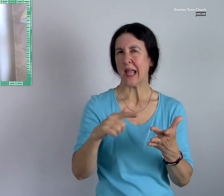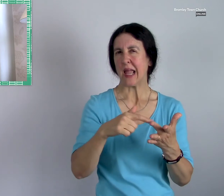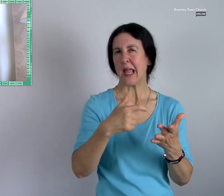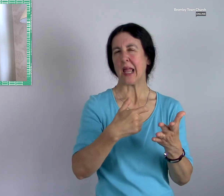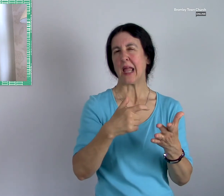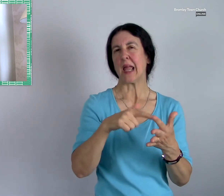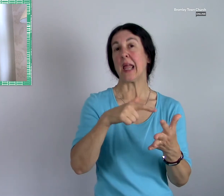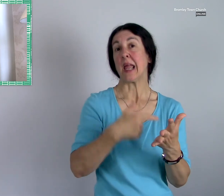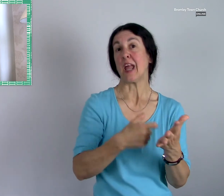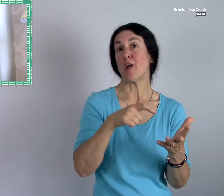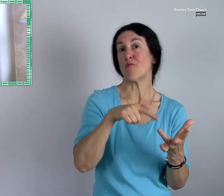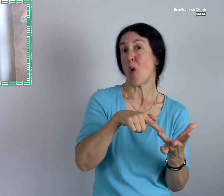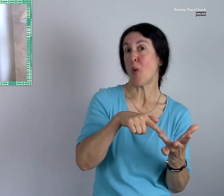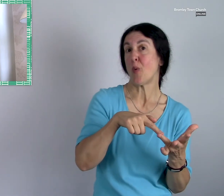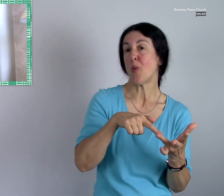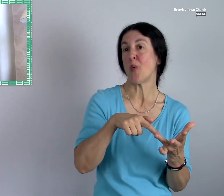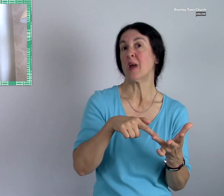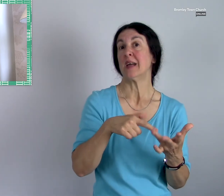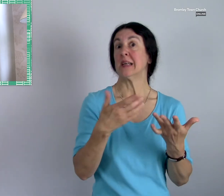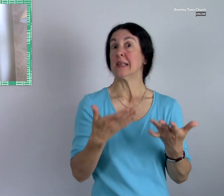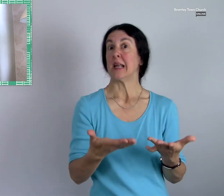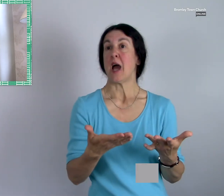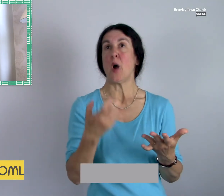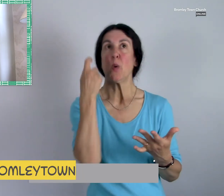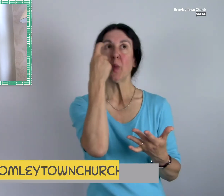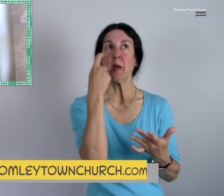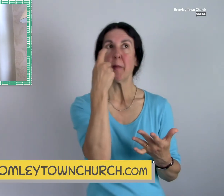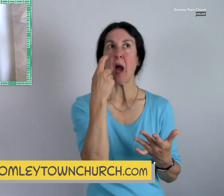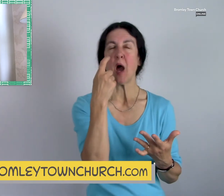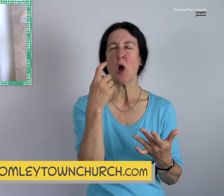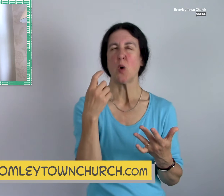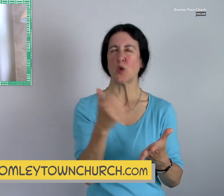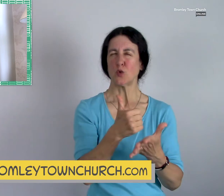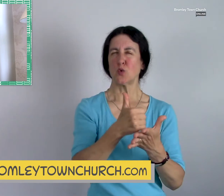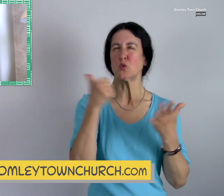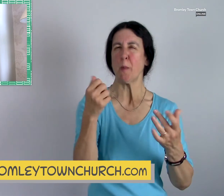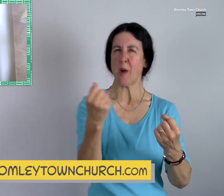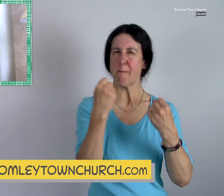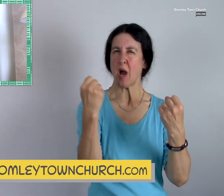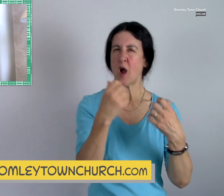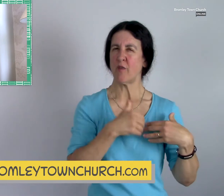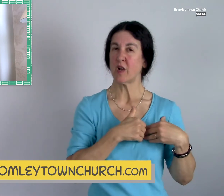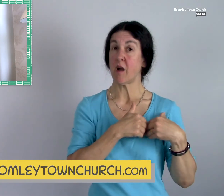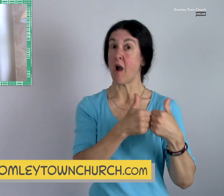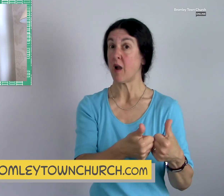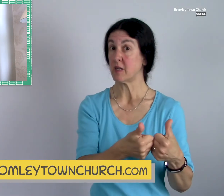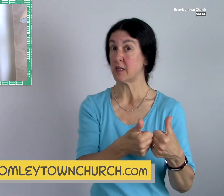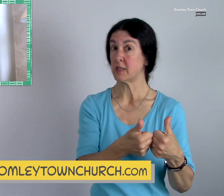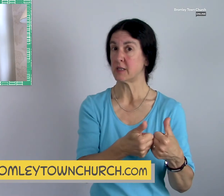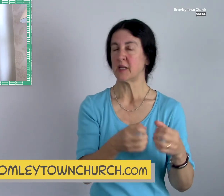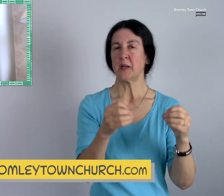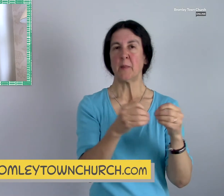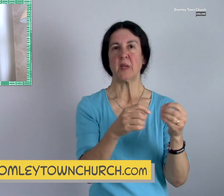about the superpower of kindness. So don't forget, come along to the BTC pages on the